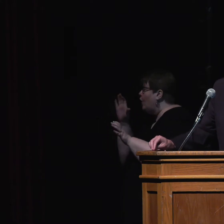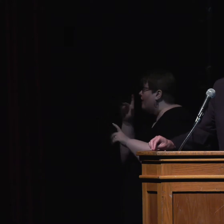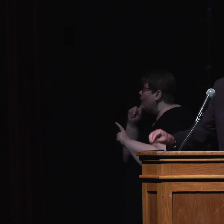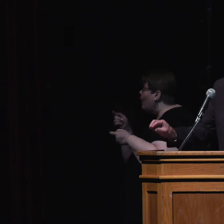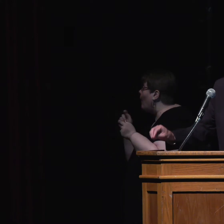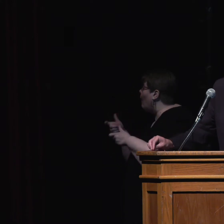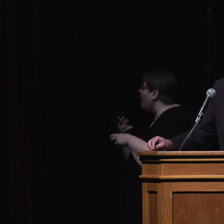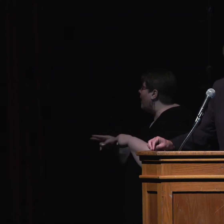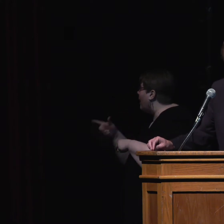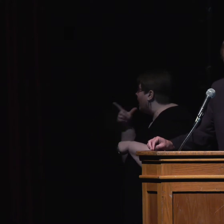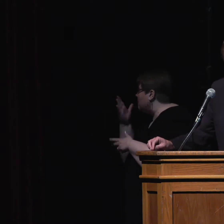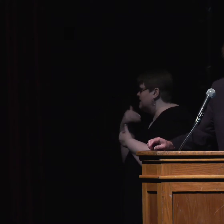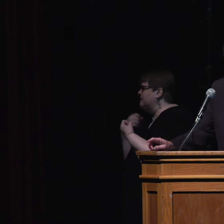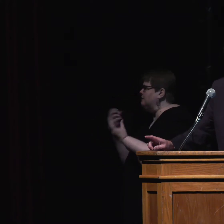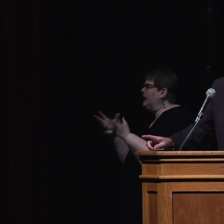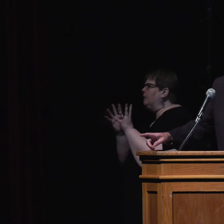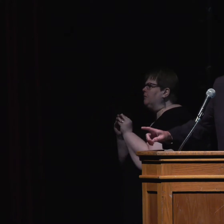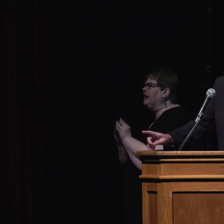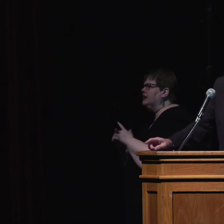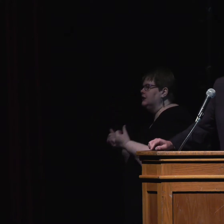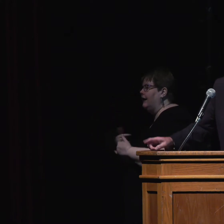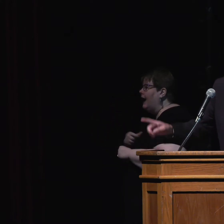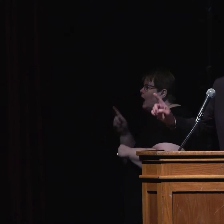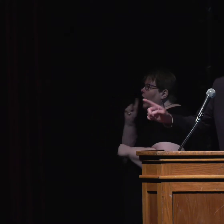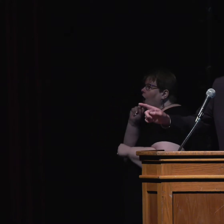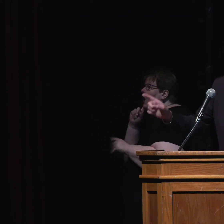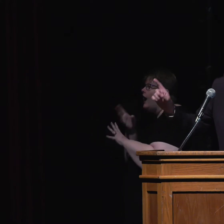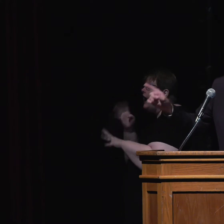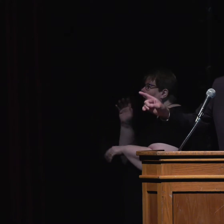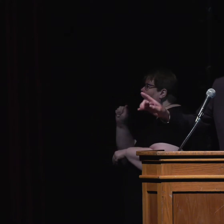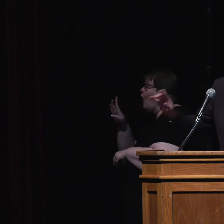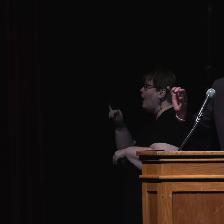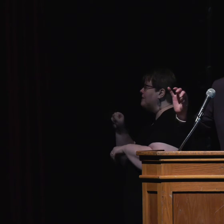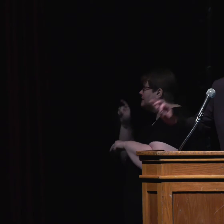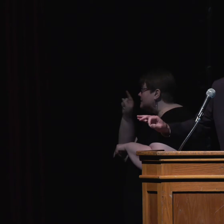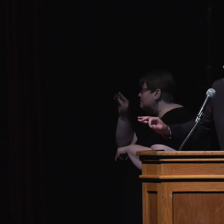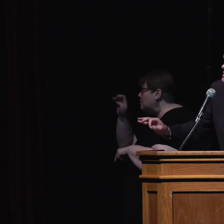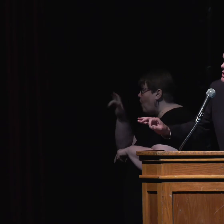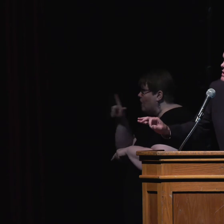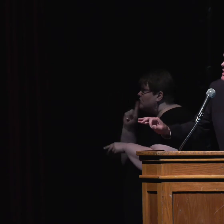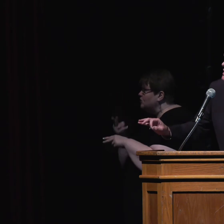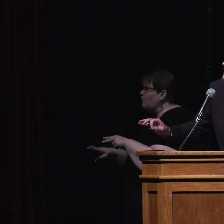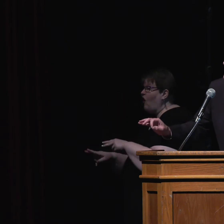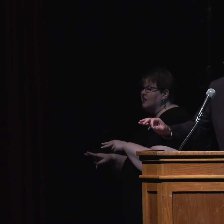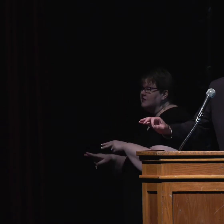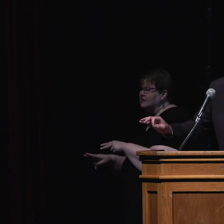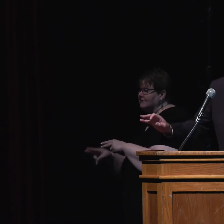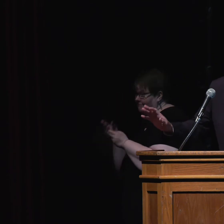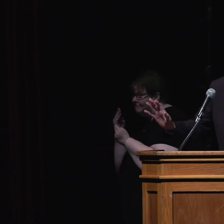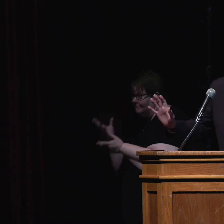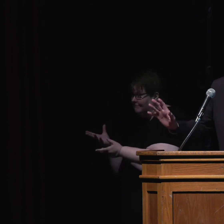for a quick lunch because you have a lot of meetings today, I hear the lines at Arby's on Memorial are really short.